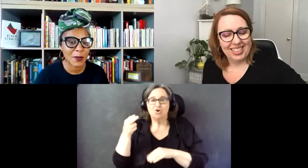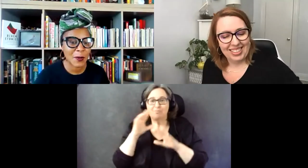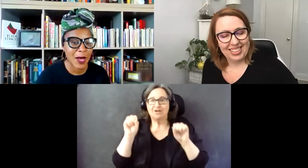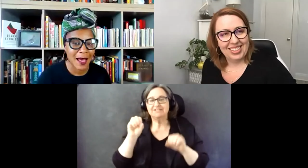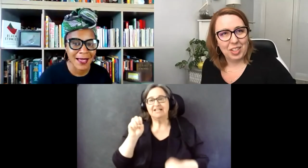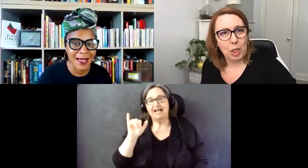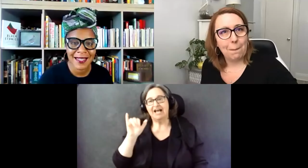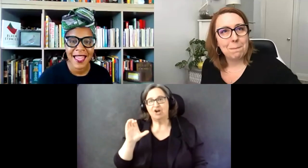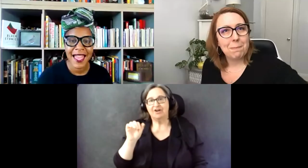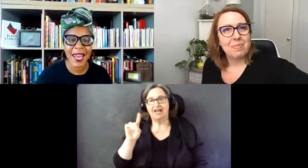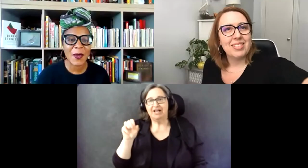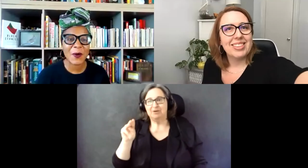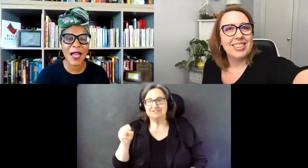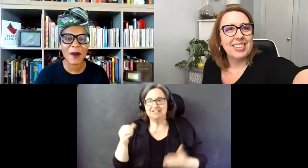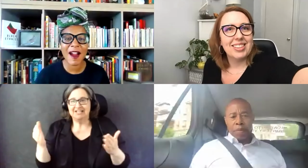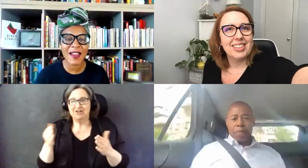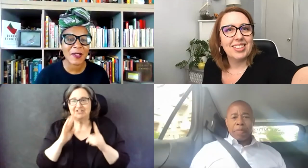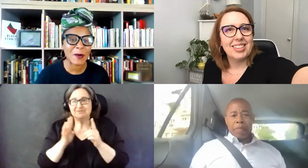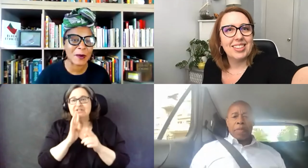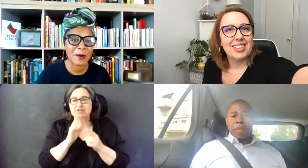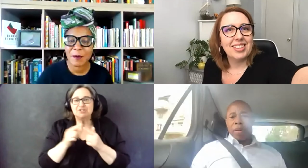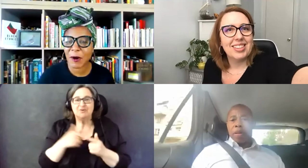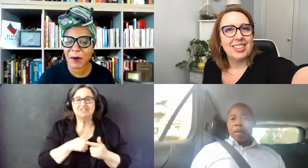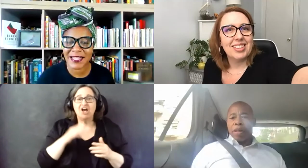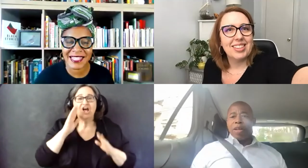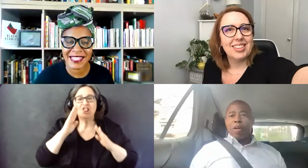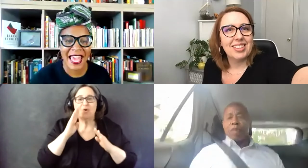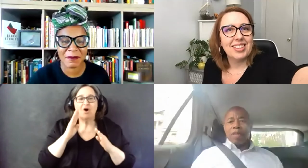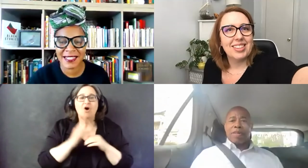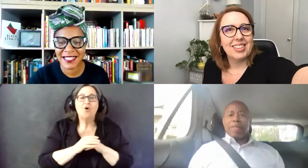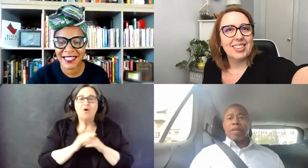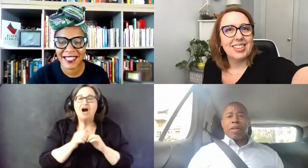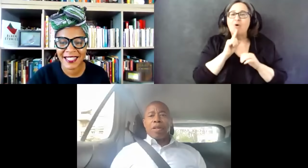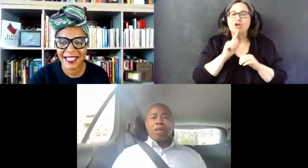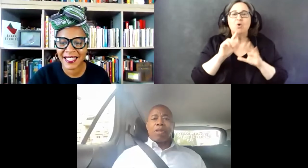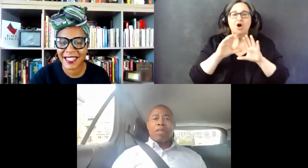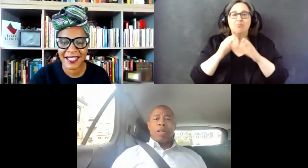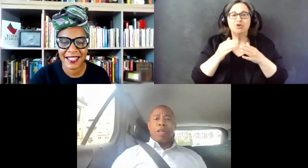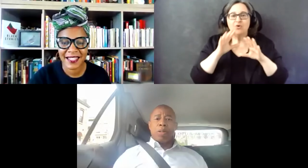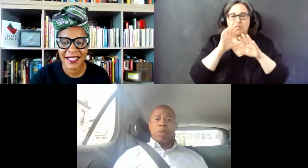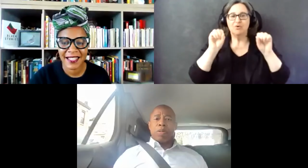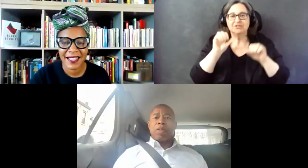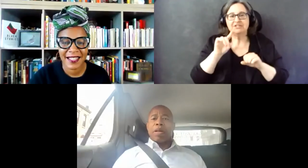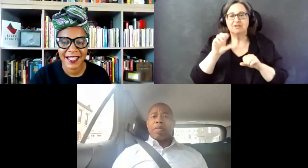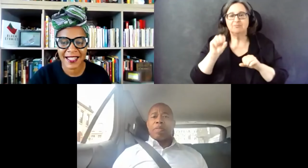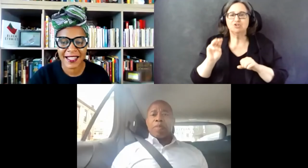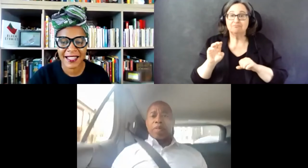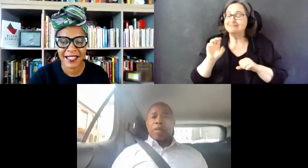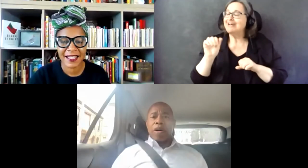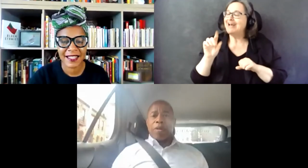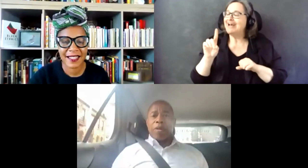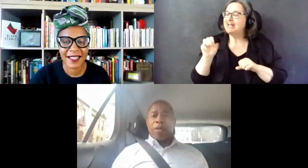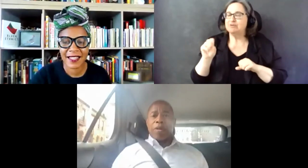speak to us hello how are you borough president adams good good to see you um